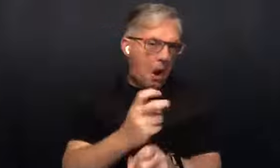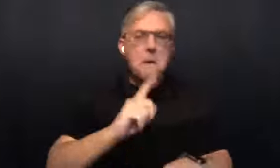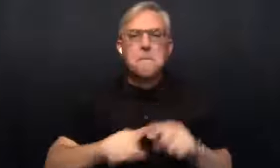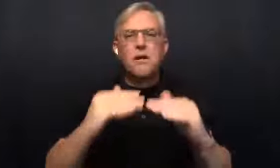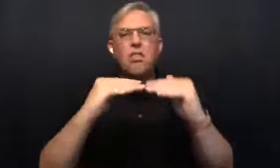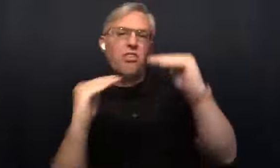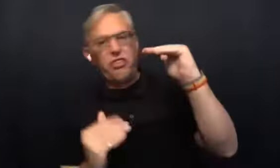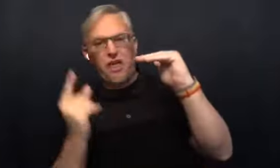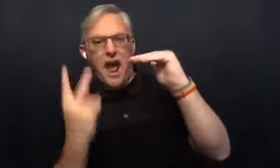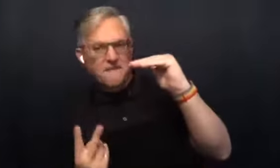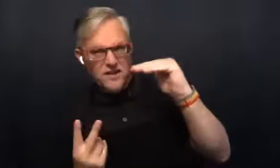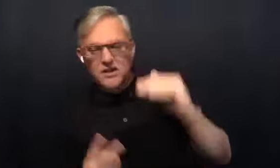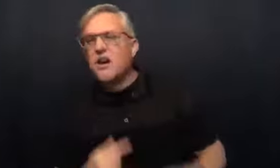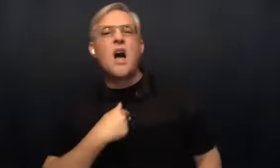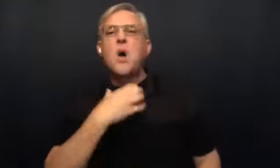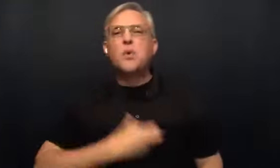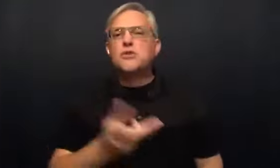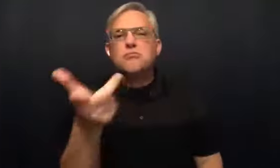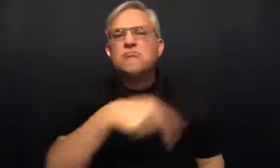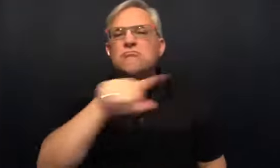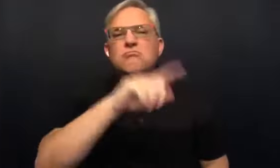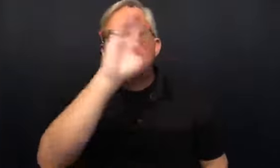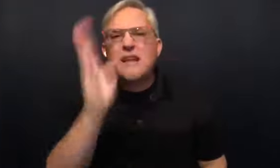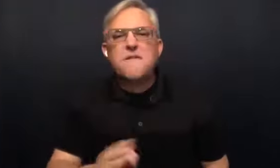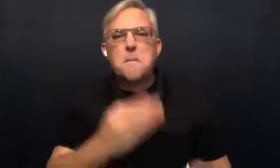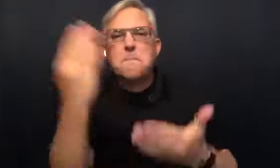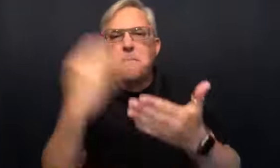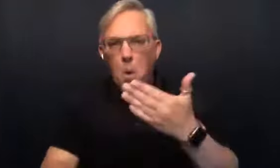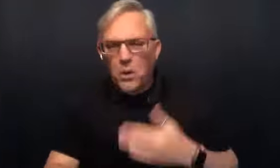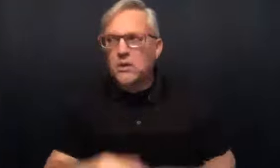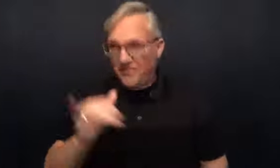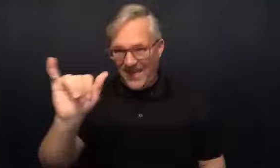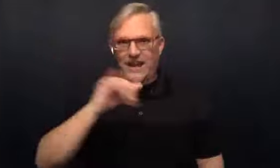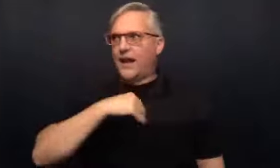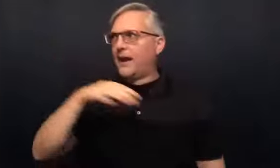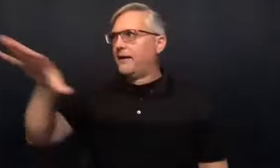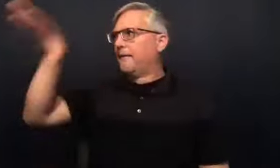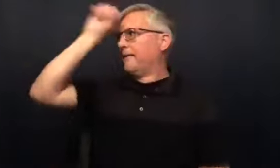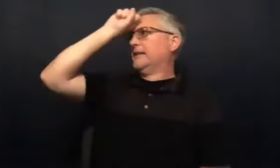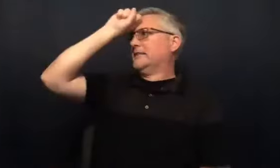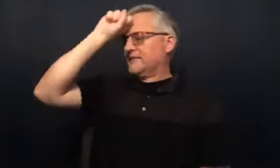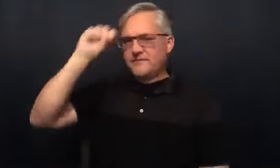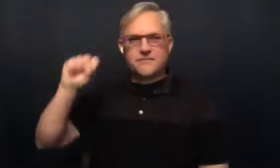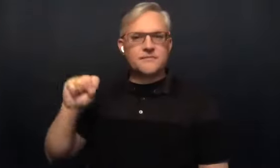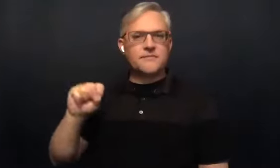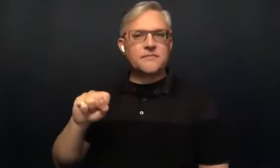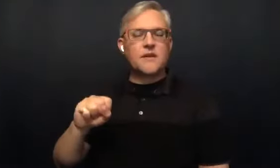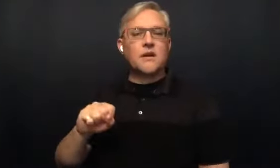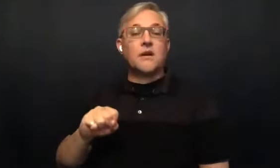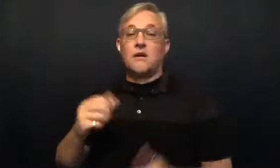And I wish you were never born. And I don't know about any of you, but I heard that over and over again,